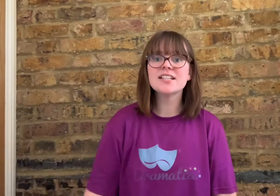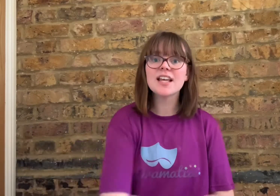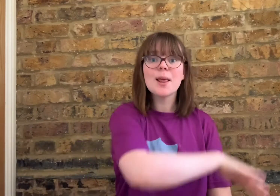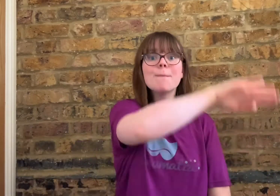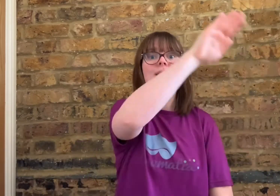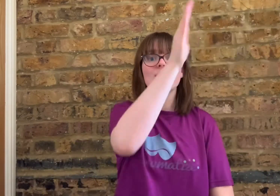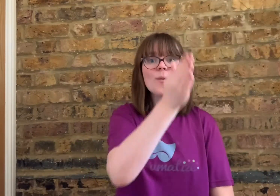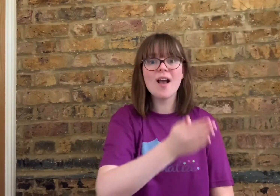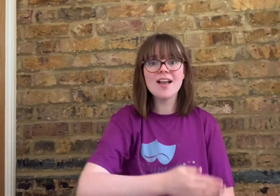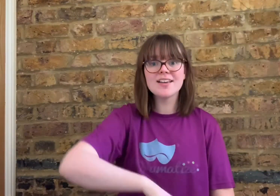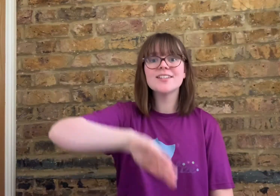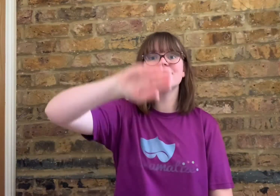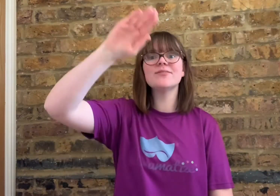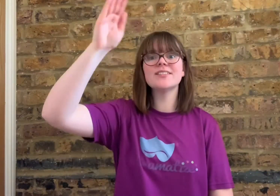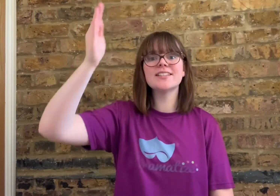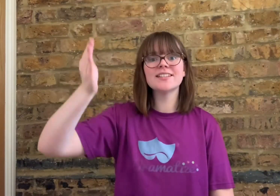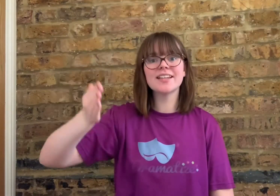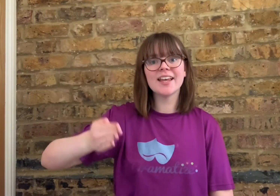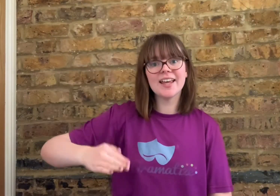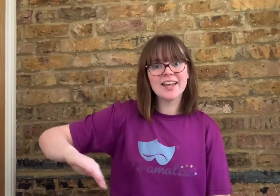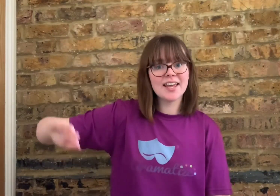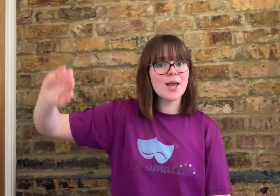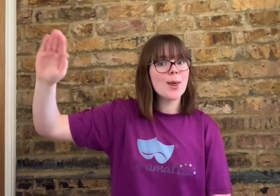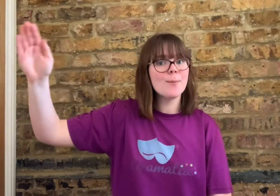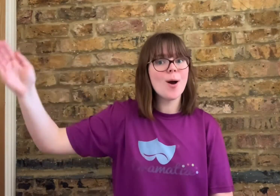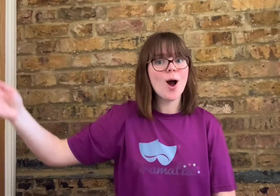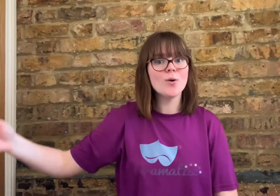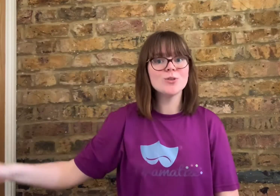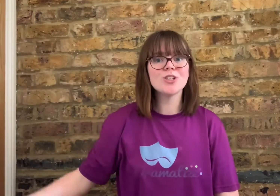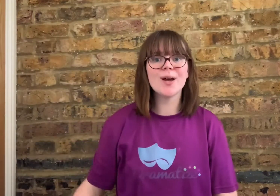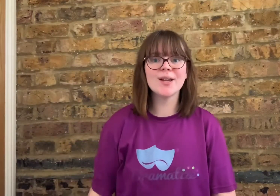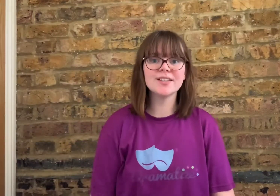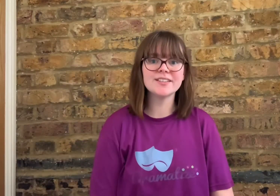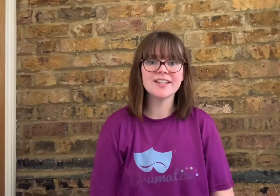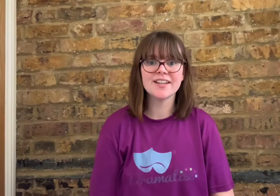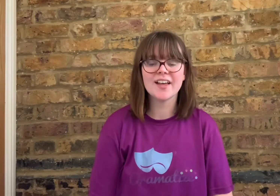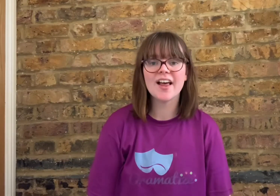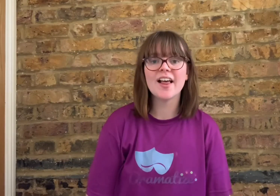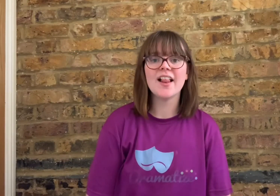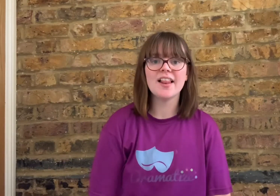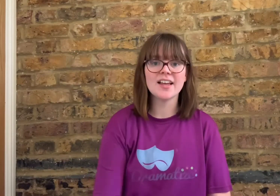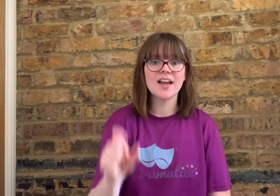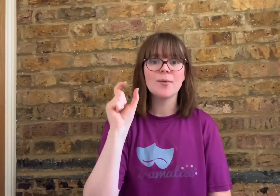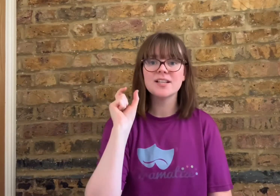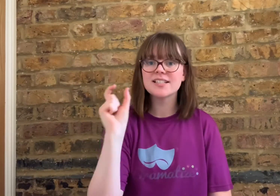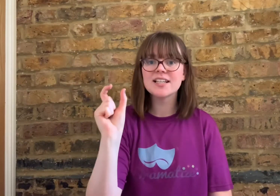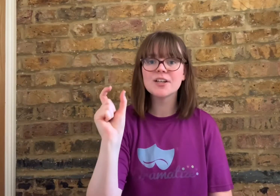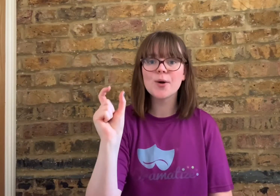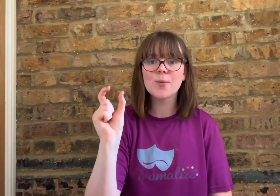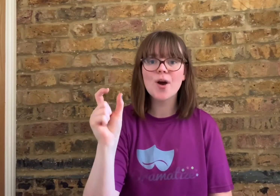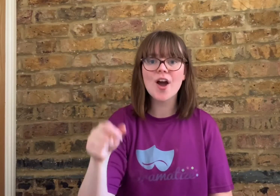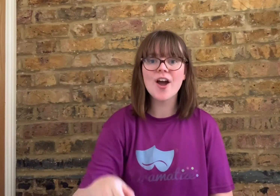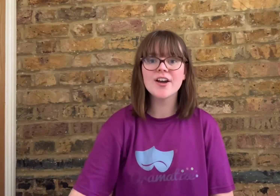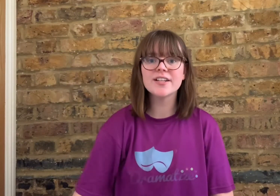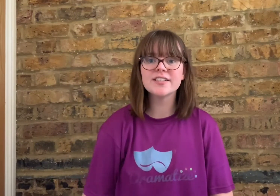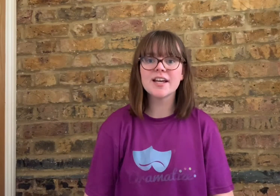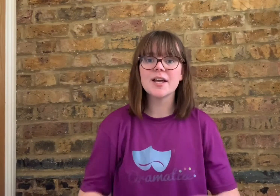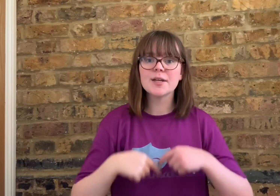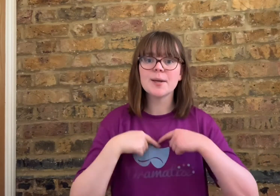Sending big waves into motion, like how a single word can make